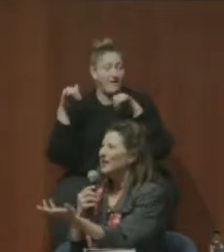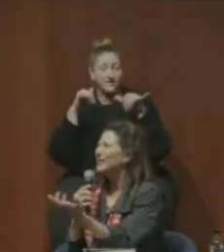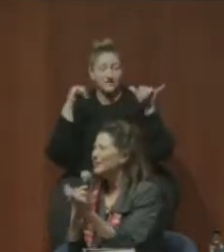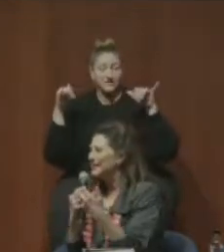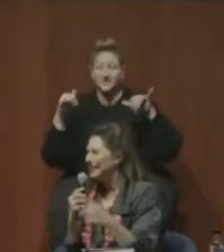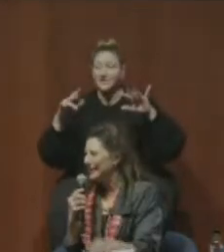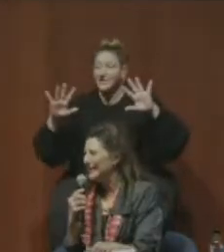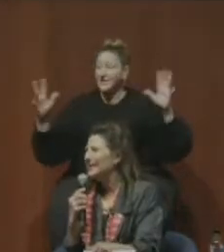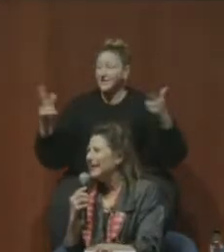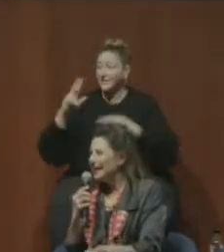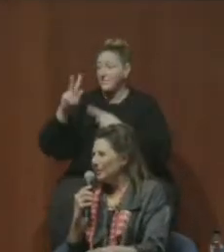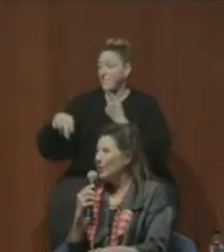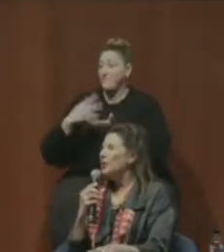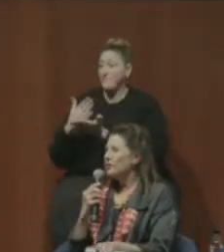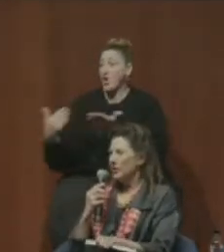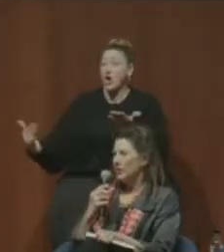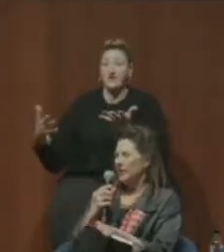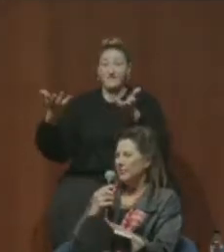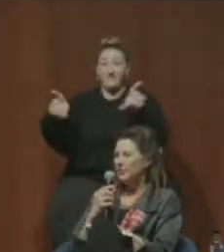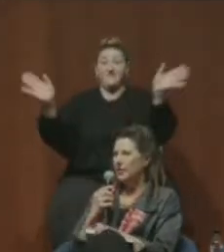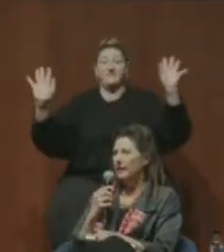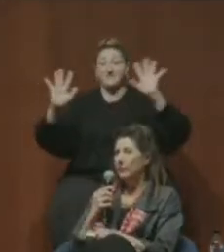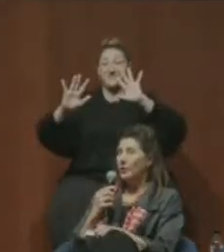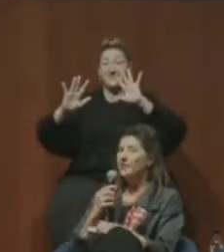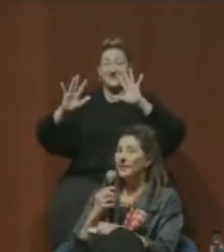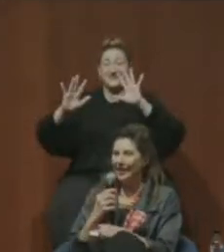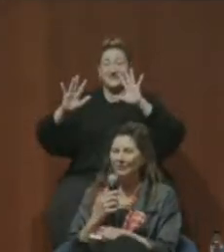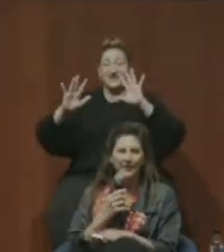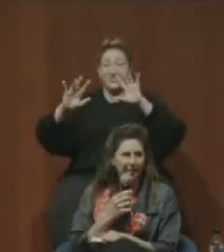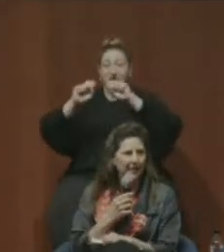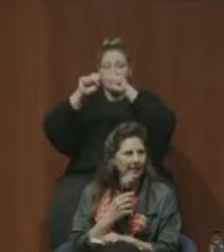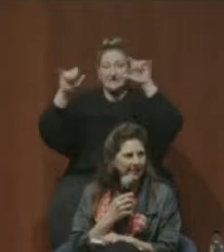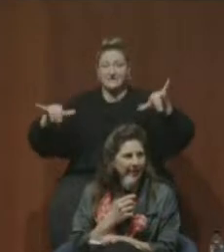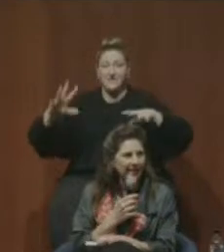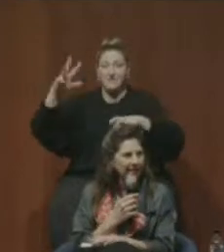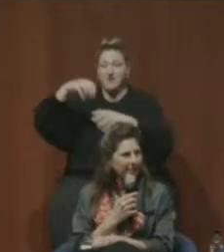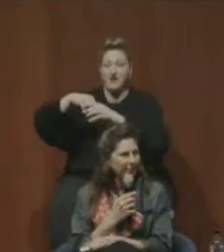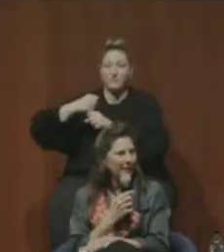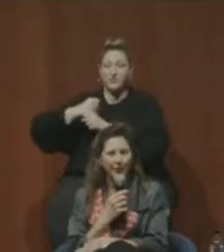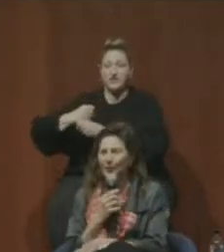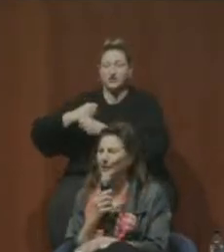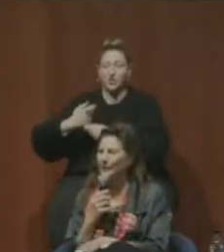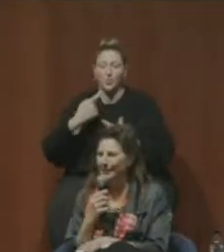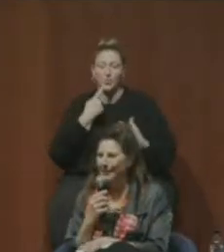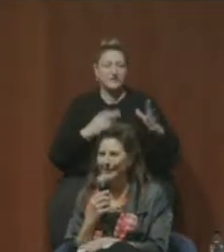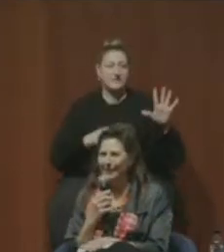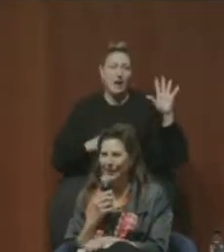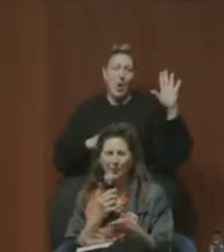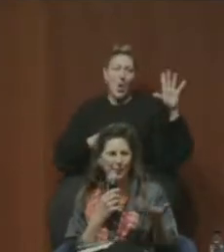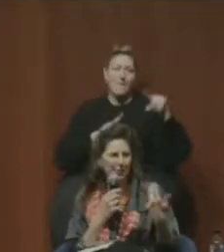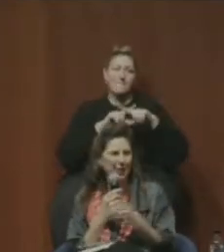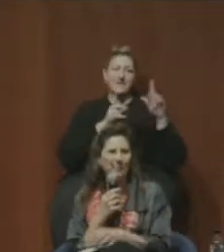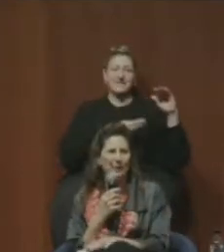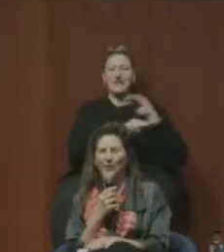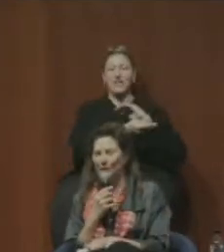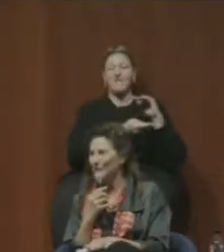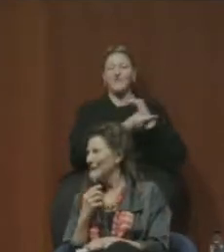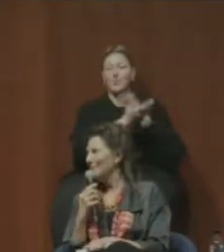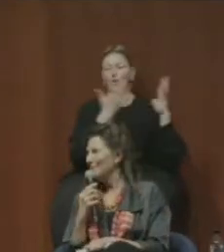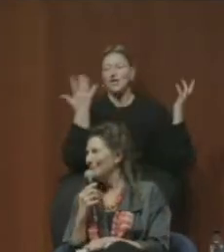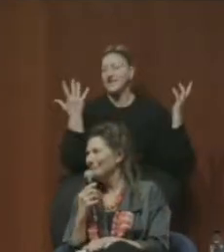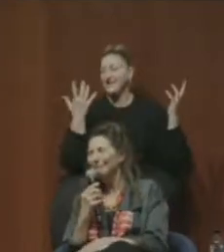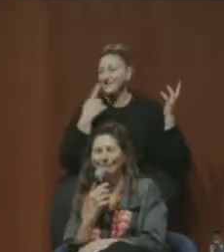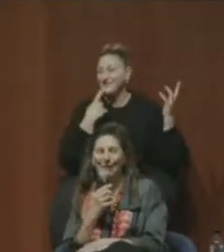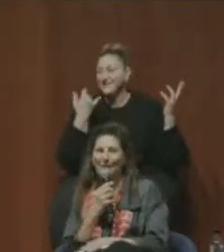Hollywood productions. It's part of our labor. And of course, then we'd say the state is still off the hook, and to a large extent, men are off the hook,